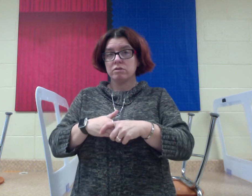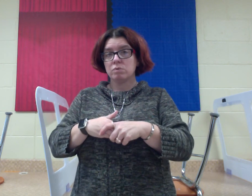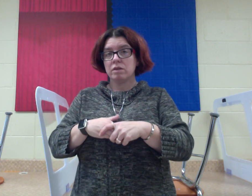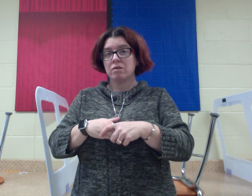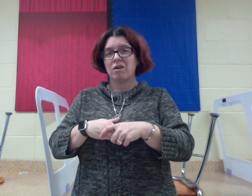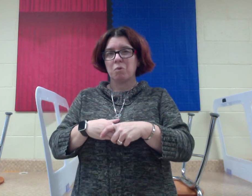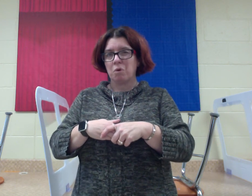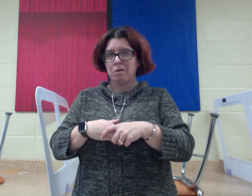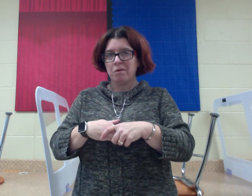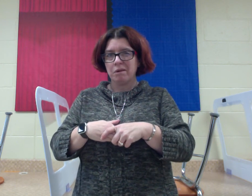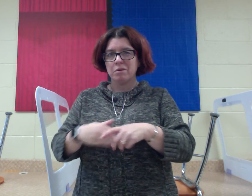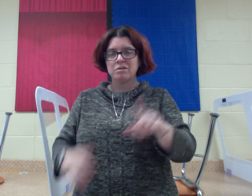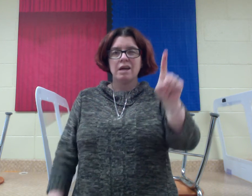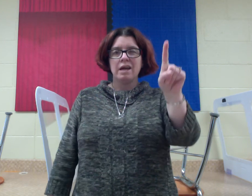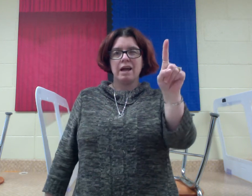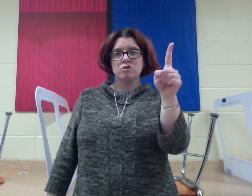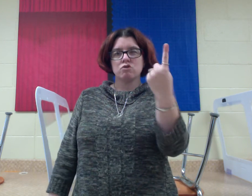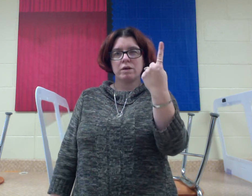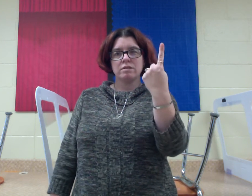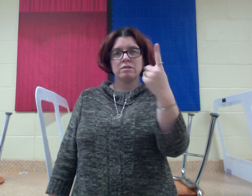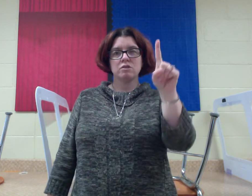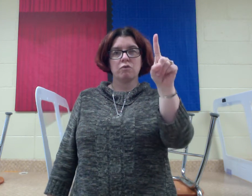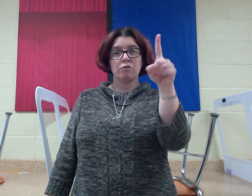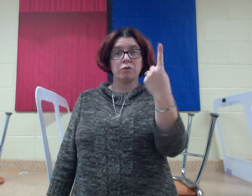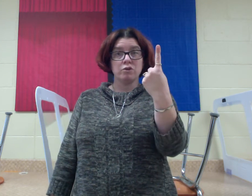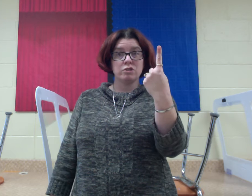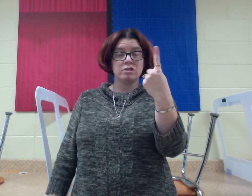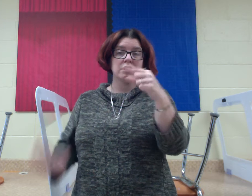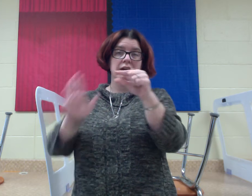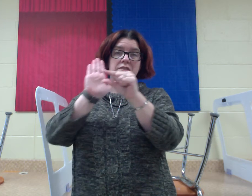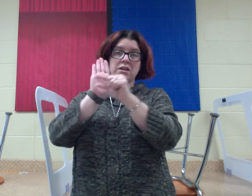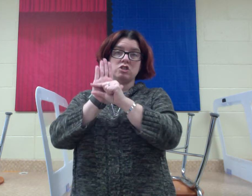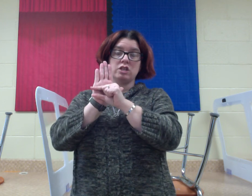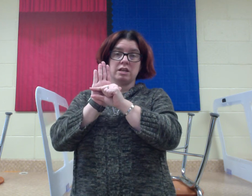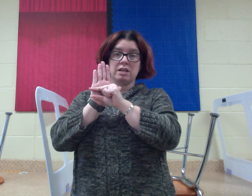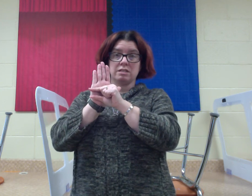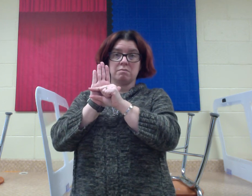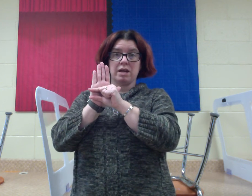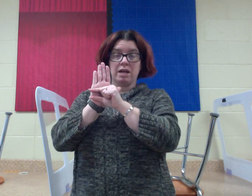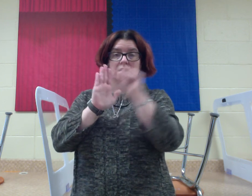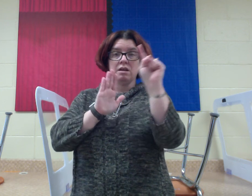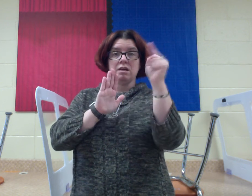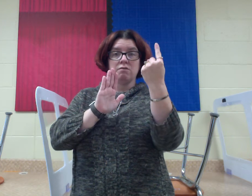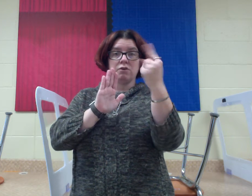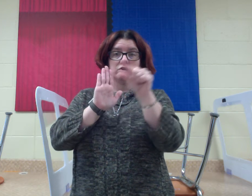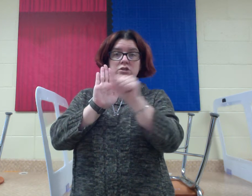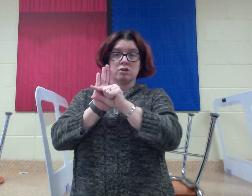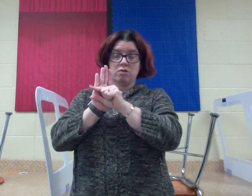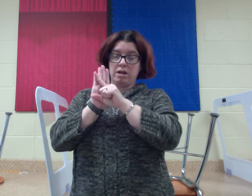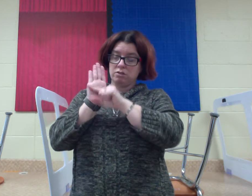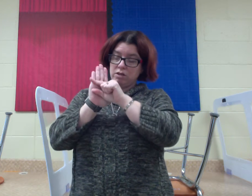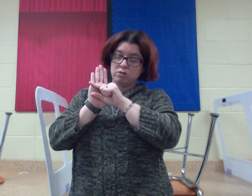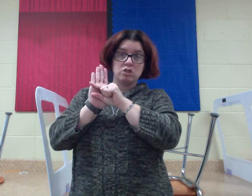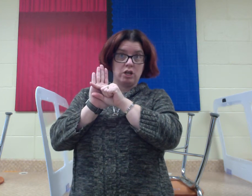this with. They're called ordinal numbers, and you twist. So first, and then a G that hits in my hand. First grade. So here's a G.